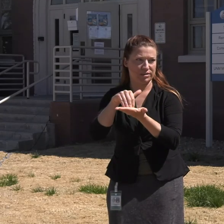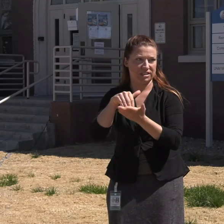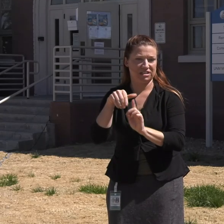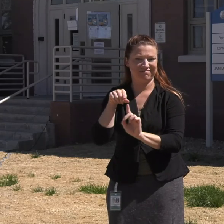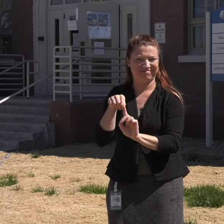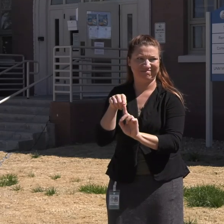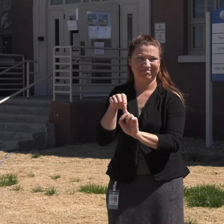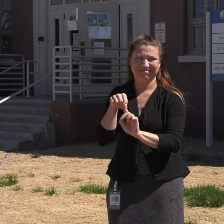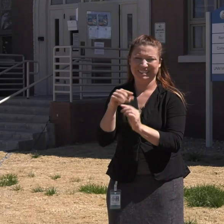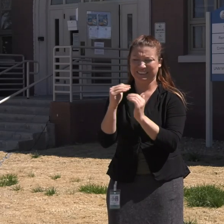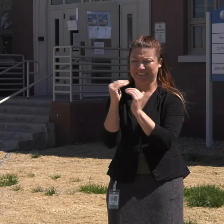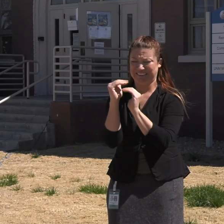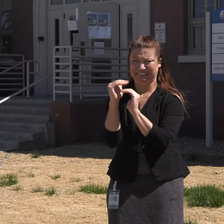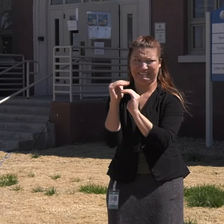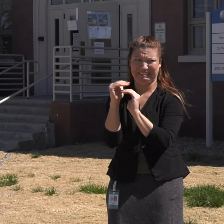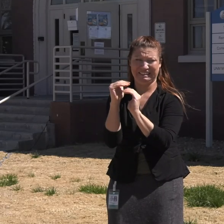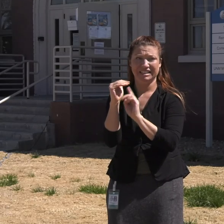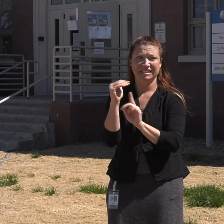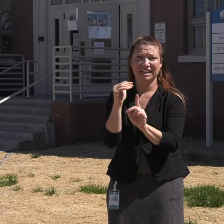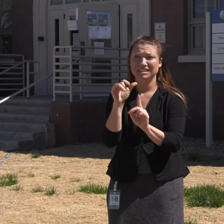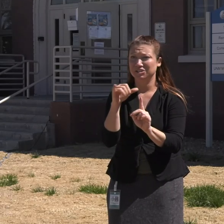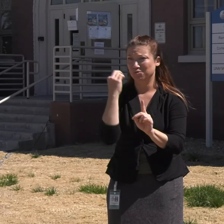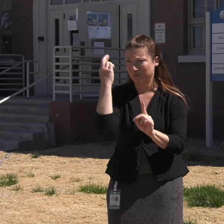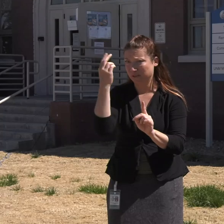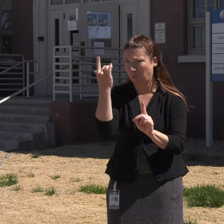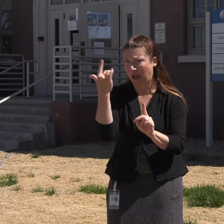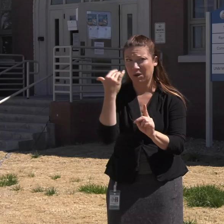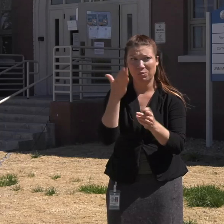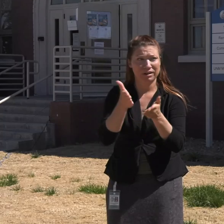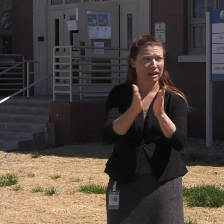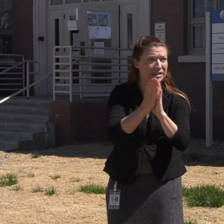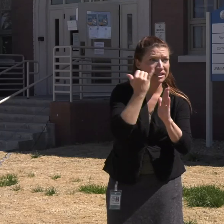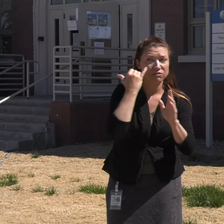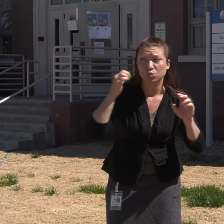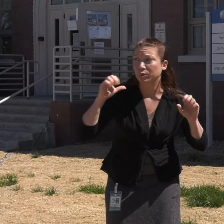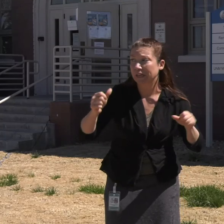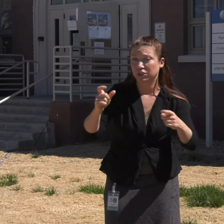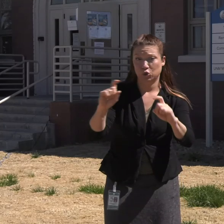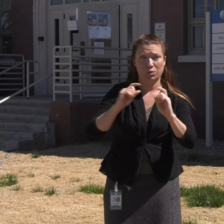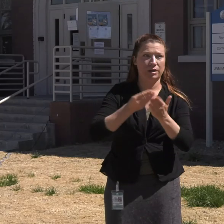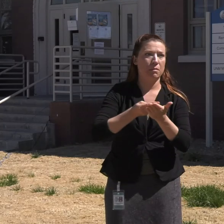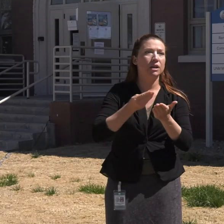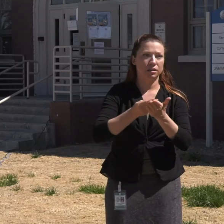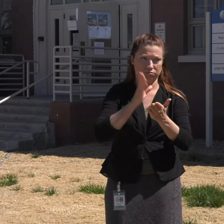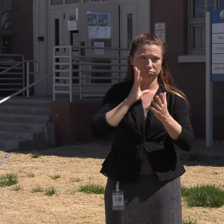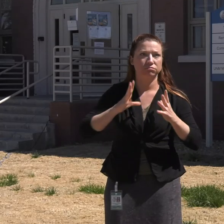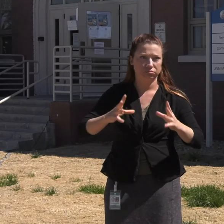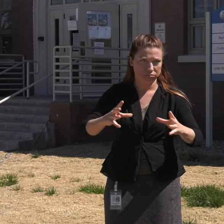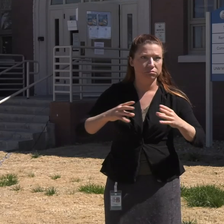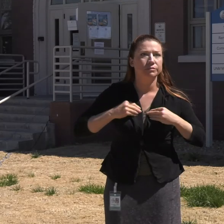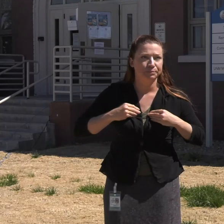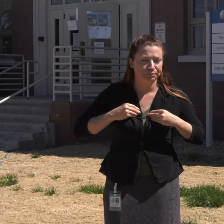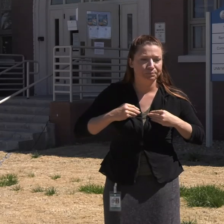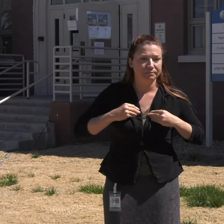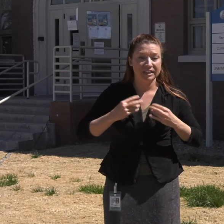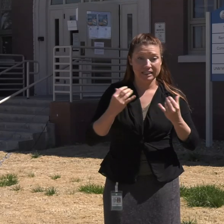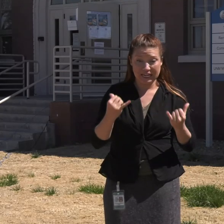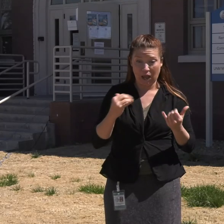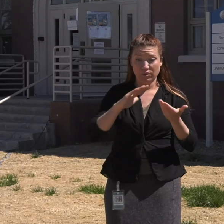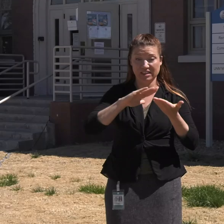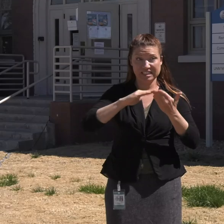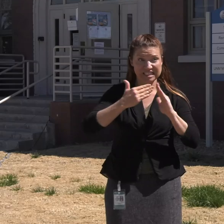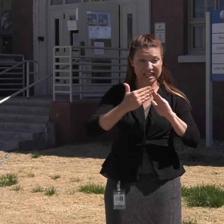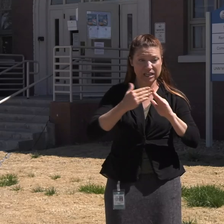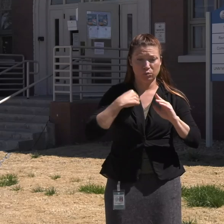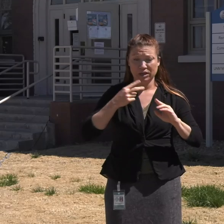that's why we are asking that if anyone can and is able to donate any money to that. Within the city structure, we are looking if there are available monies that we can move over